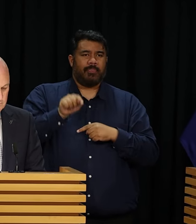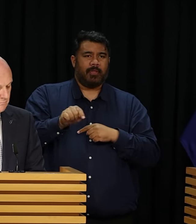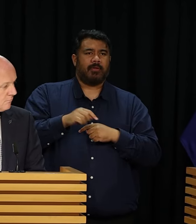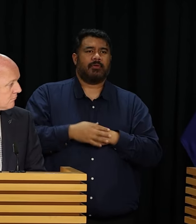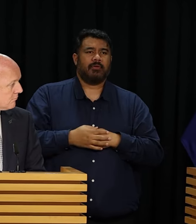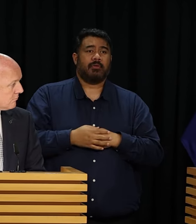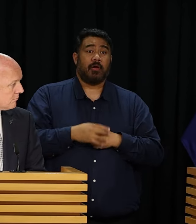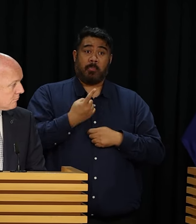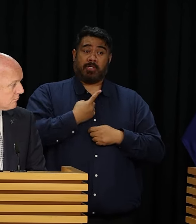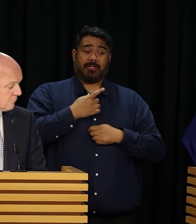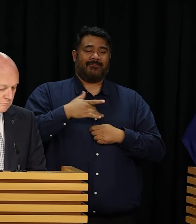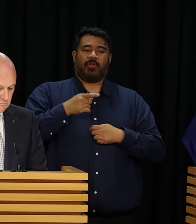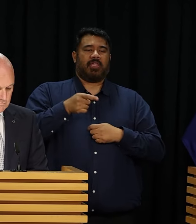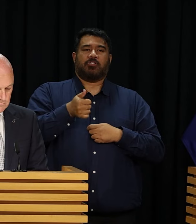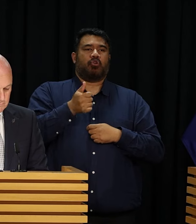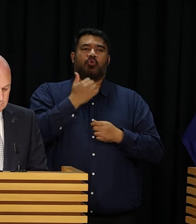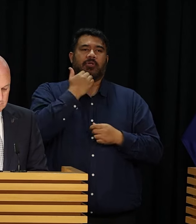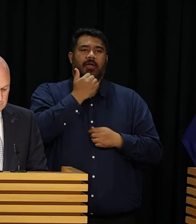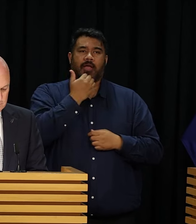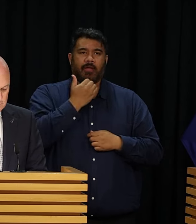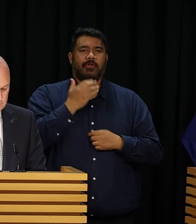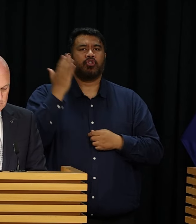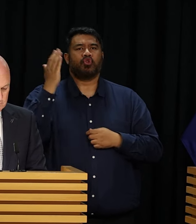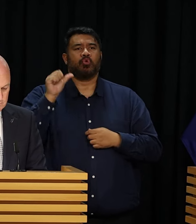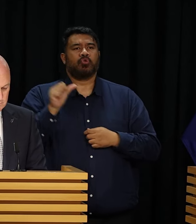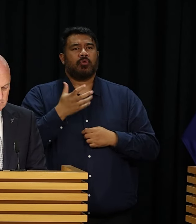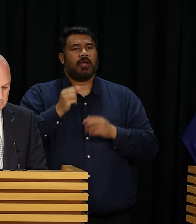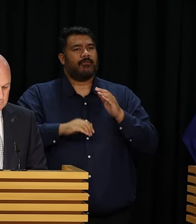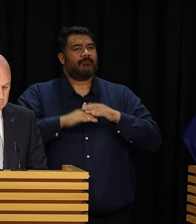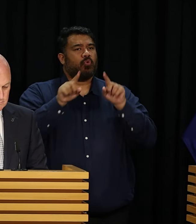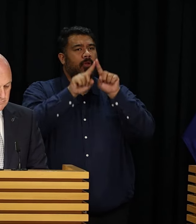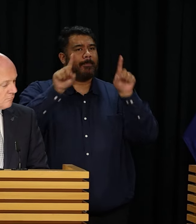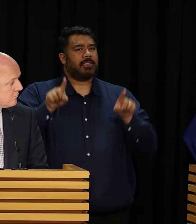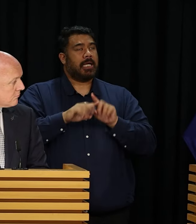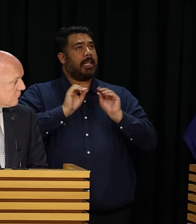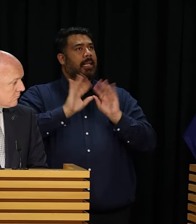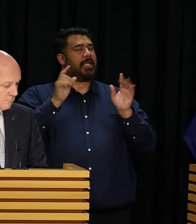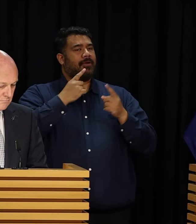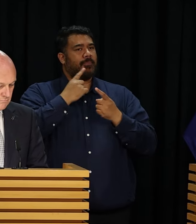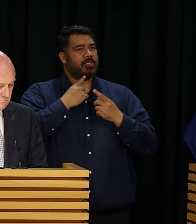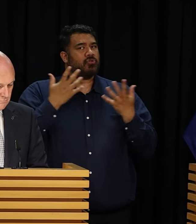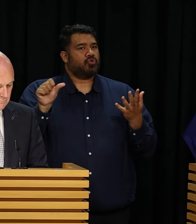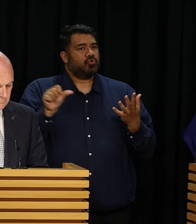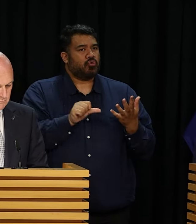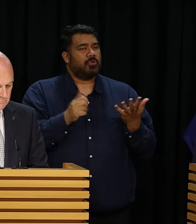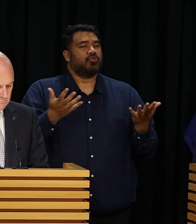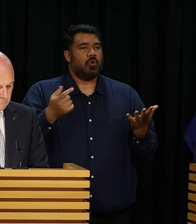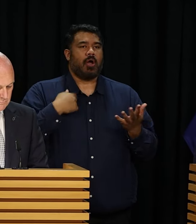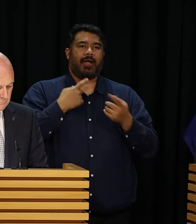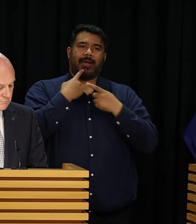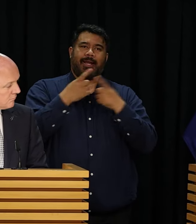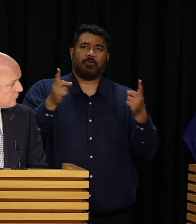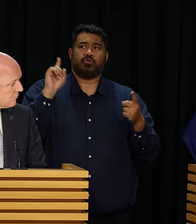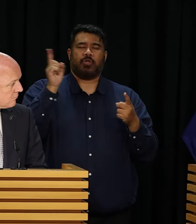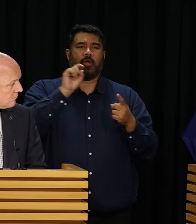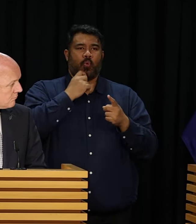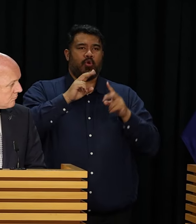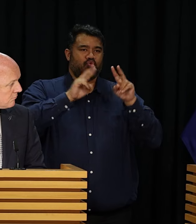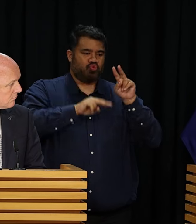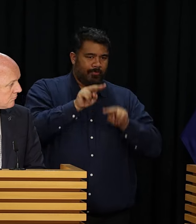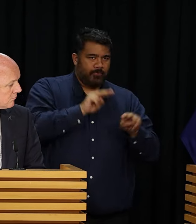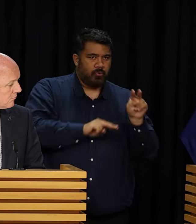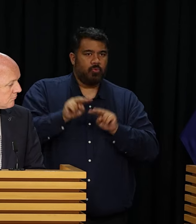expectations for adequate communication to schools. Schools deserve clarity on their builds. The review that I am announcing today will ensure we